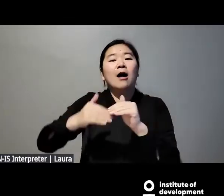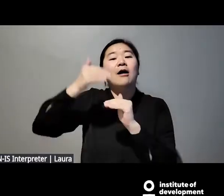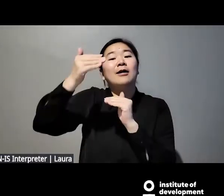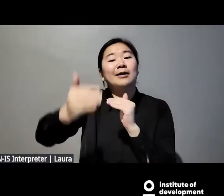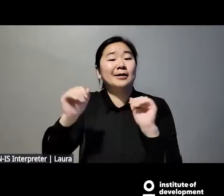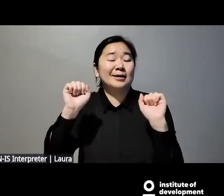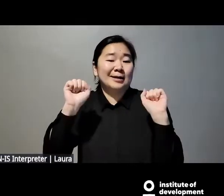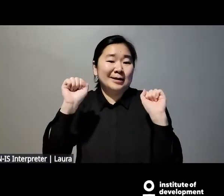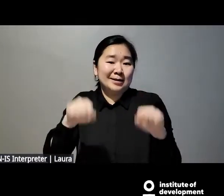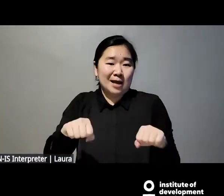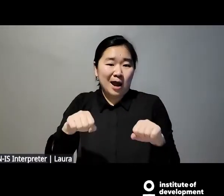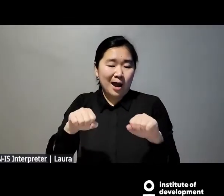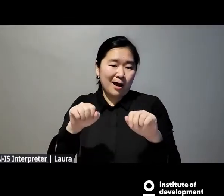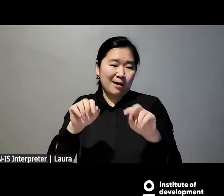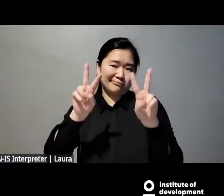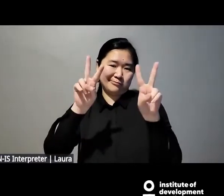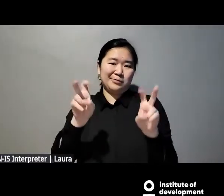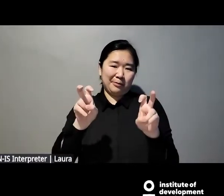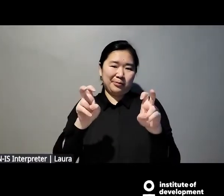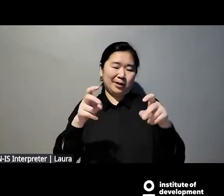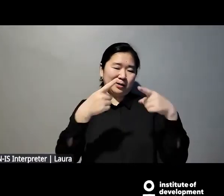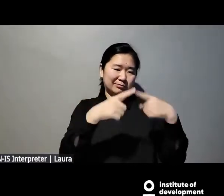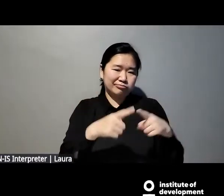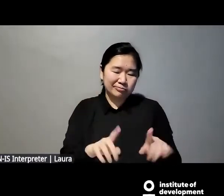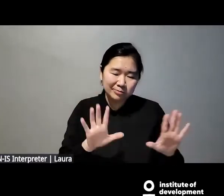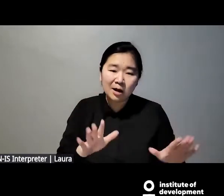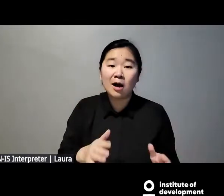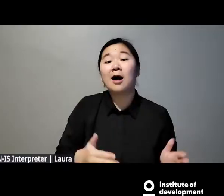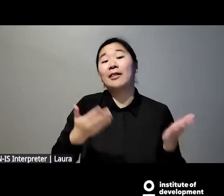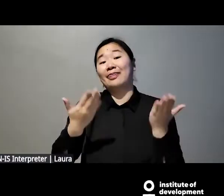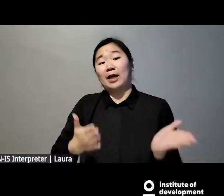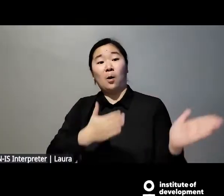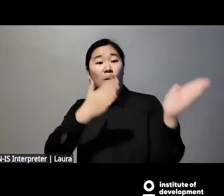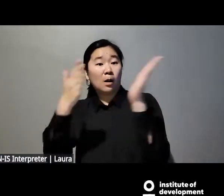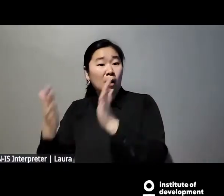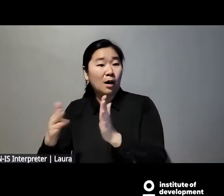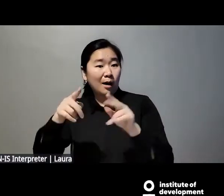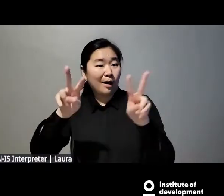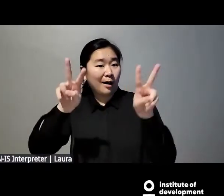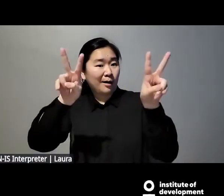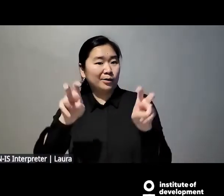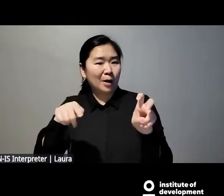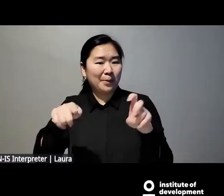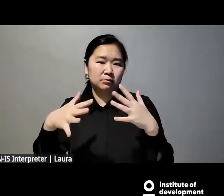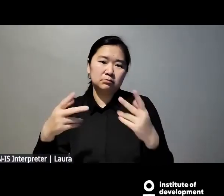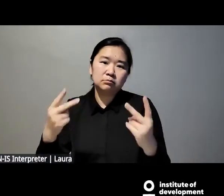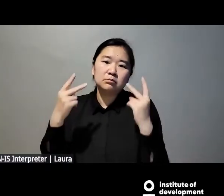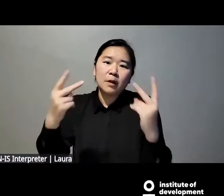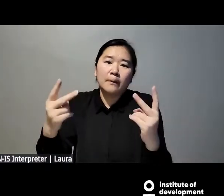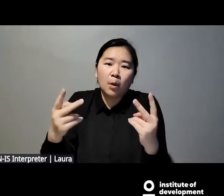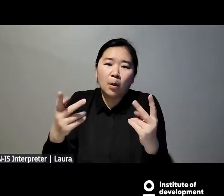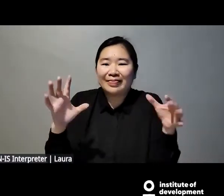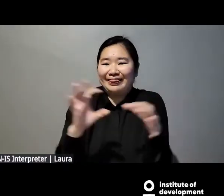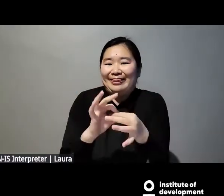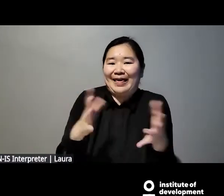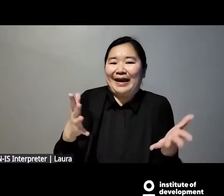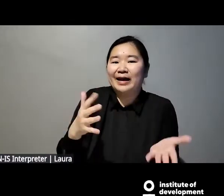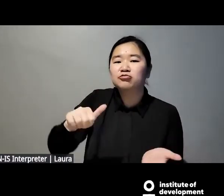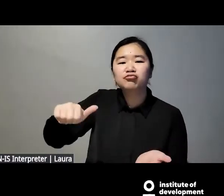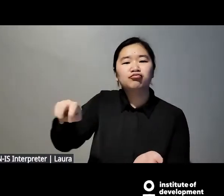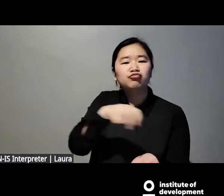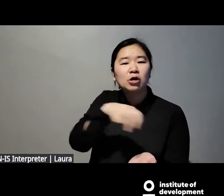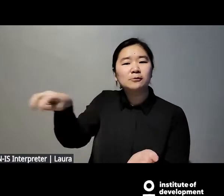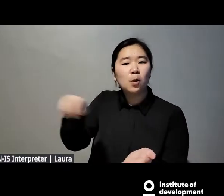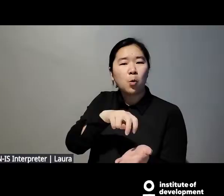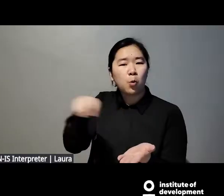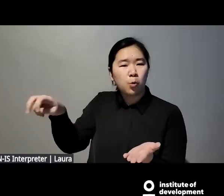Hygiene and Tropical Medicine on PENDA, and it focuses on impact evaluations. And then we finish the bulletin off